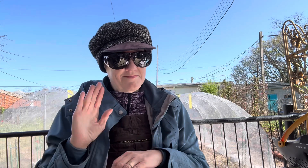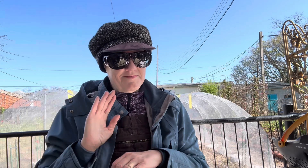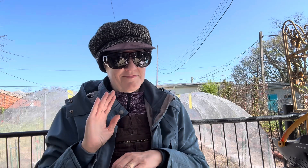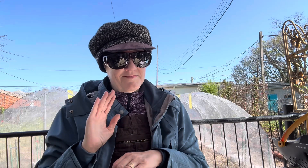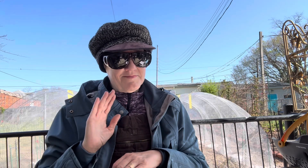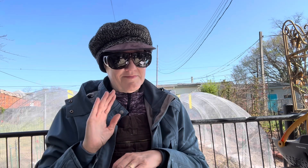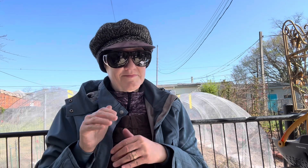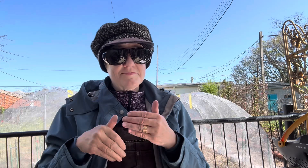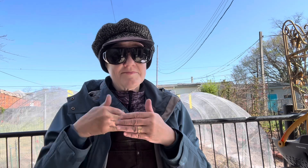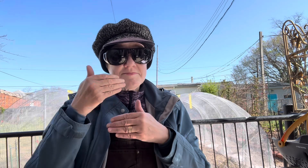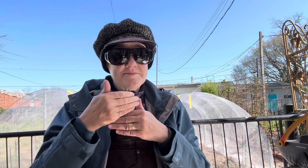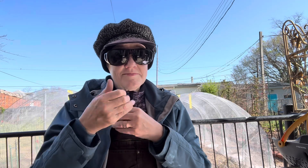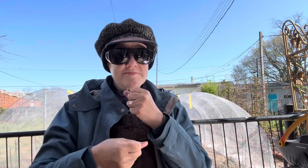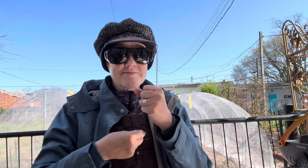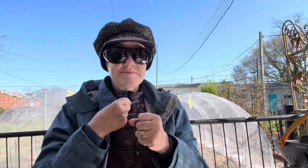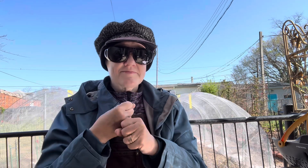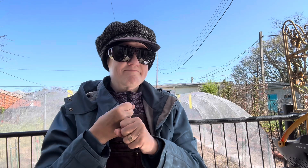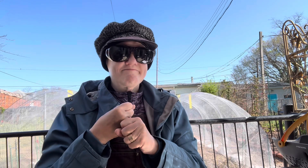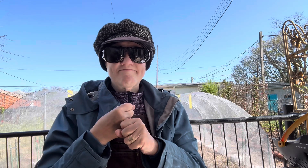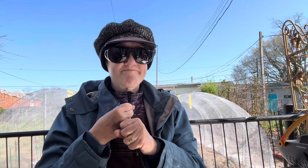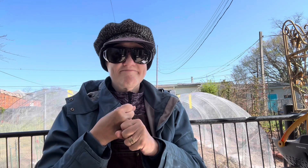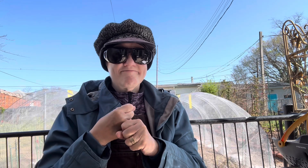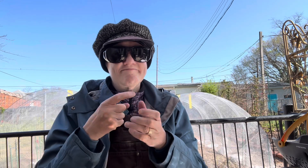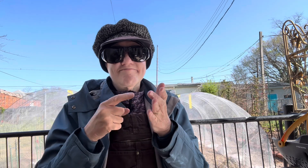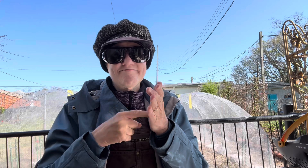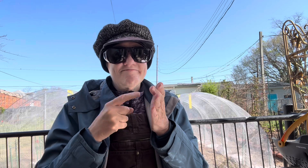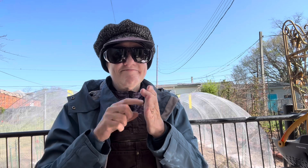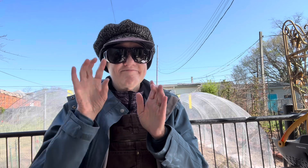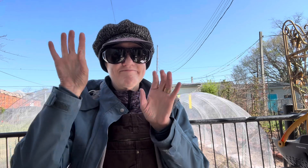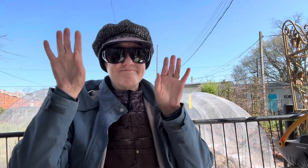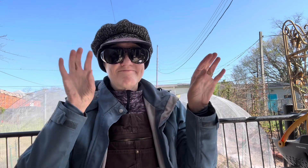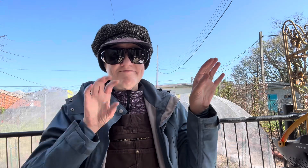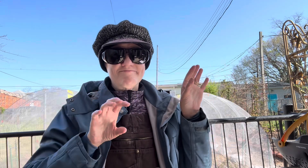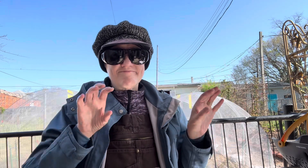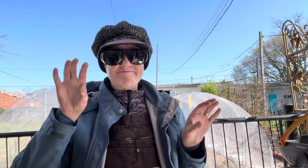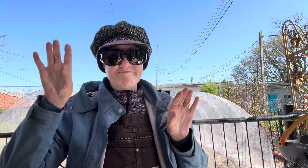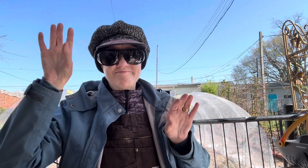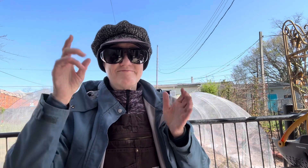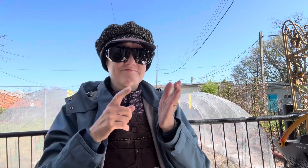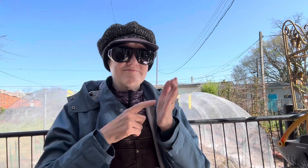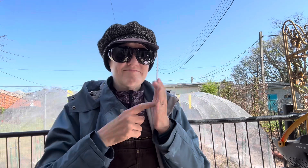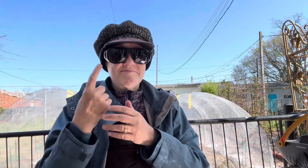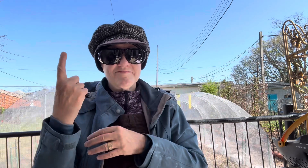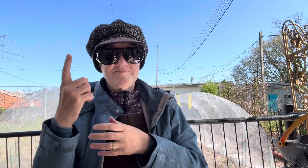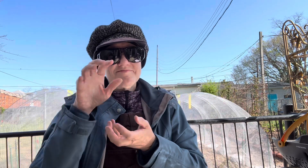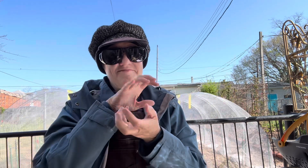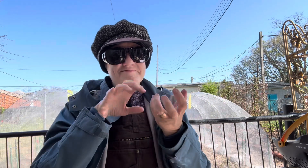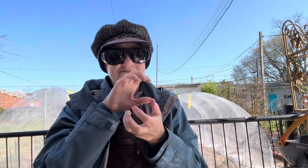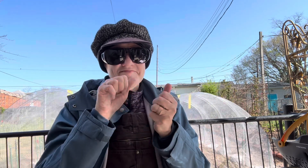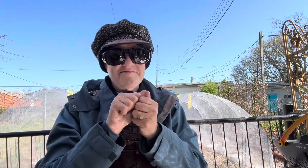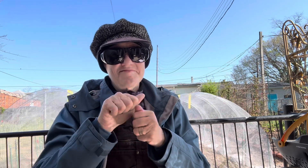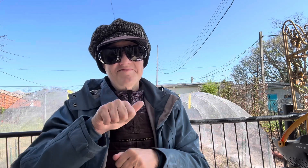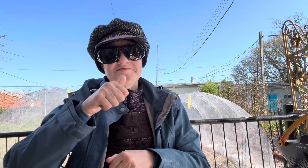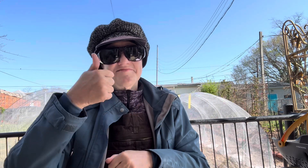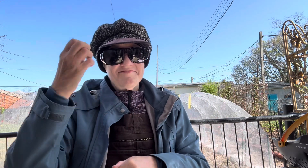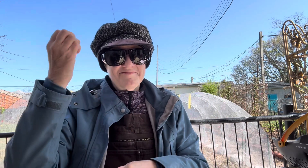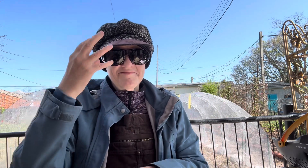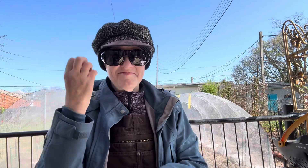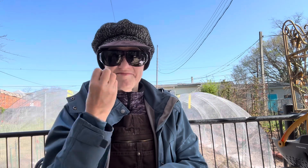And I do save my own seeds, and I've saved Mammoth in the past, but the next year they had multi-sunflowers instead